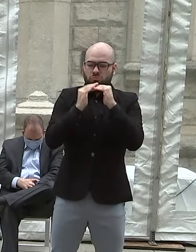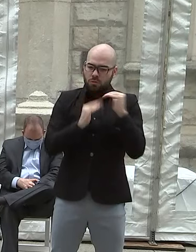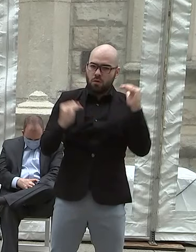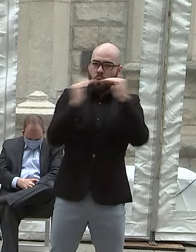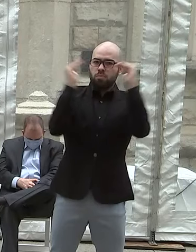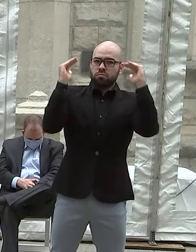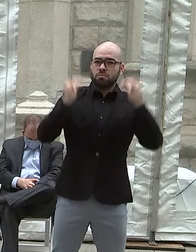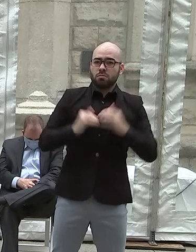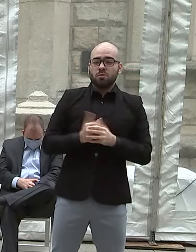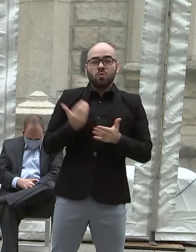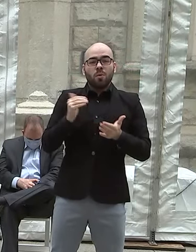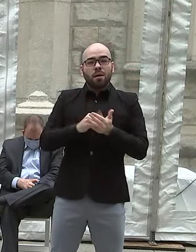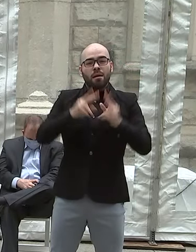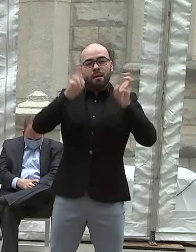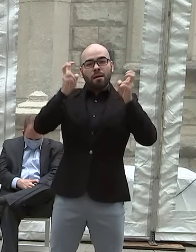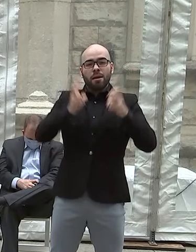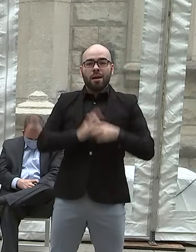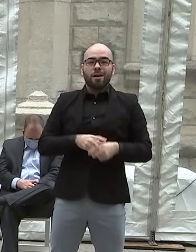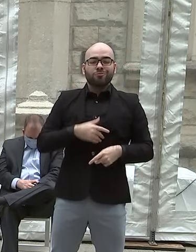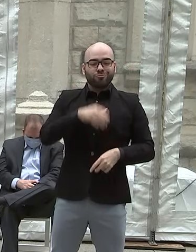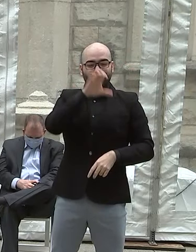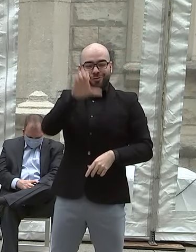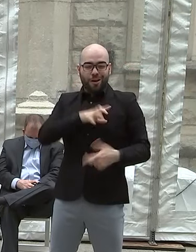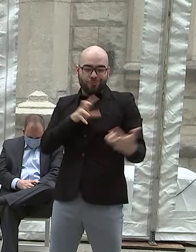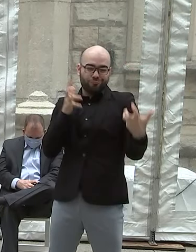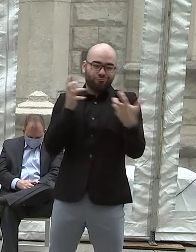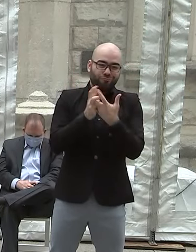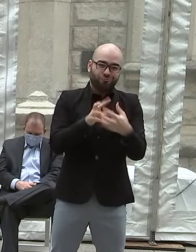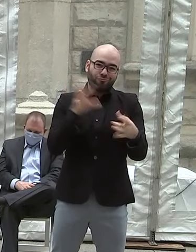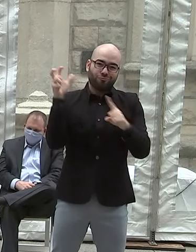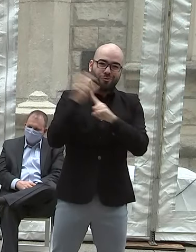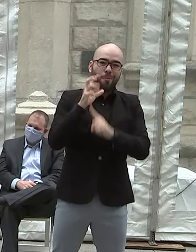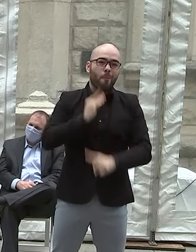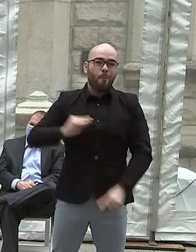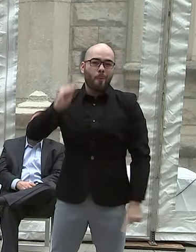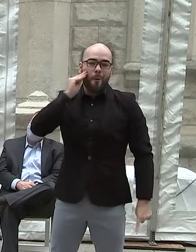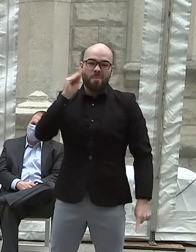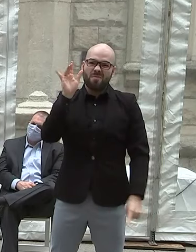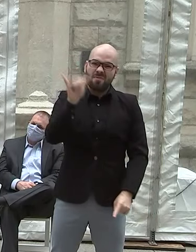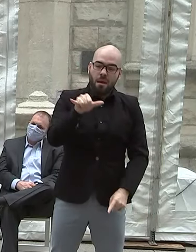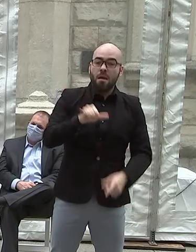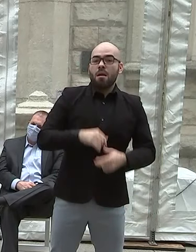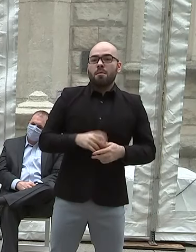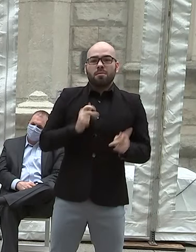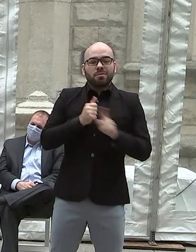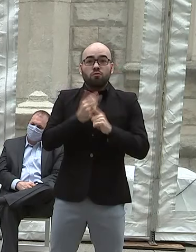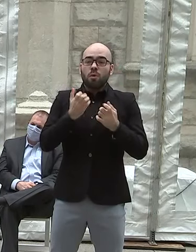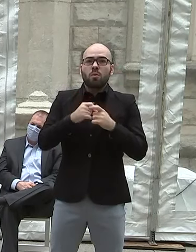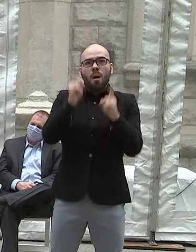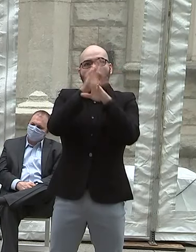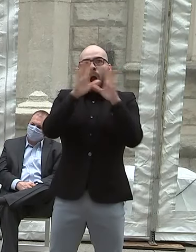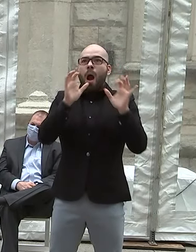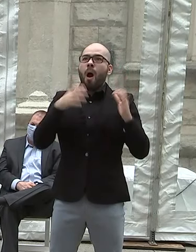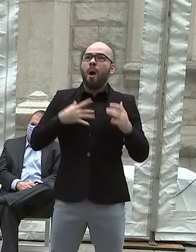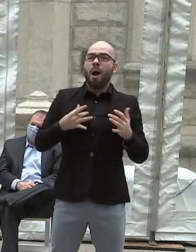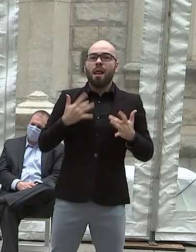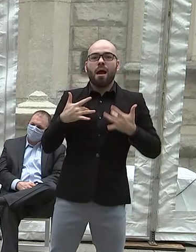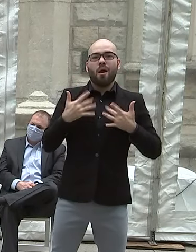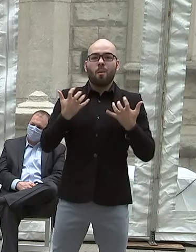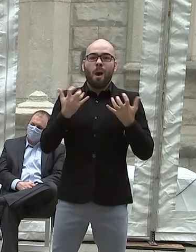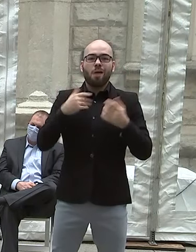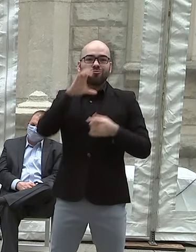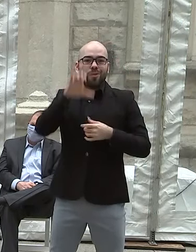Home Chicago again, right? So that we can have more people who want to come here and stay here and live here. There's this